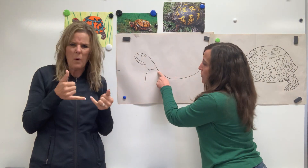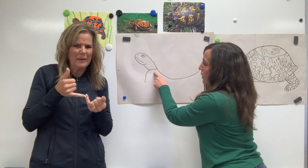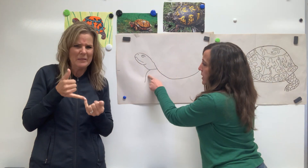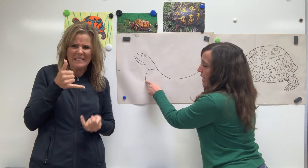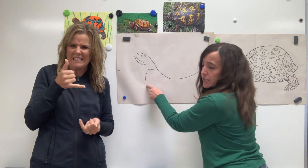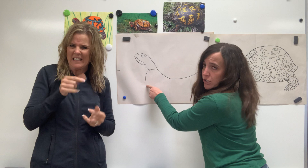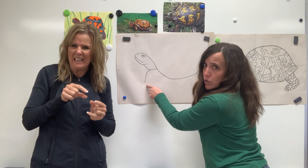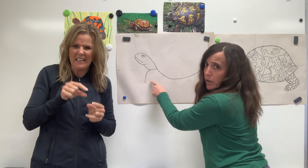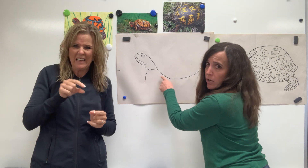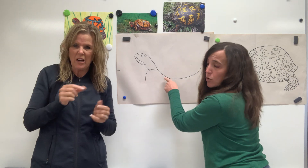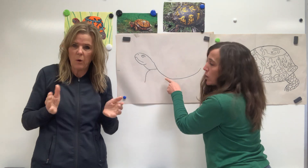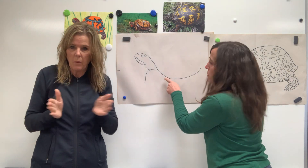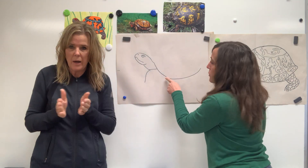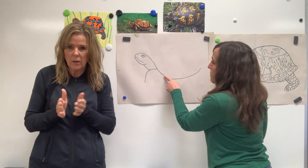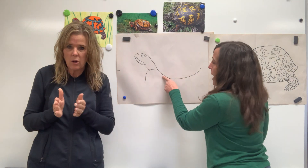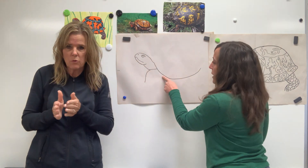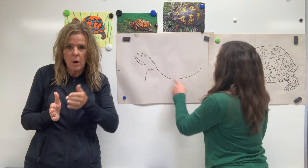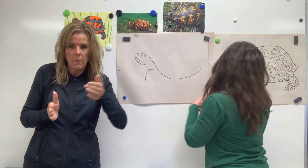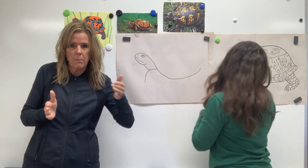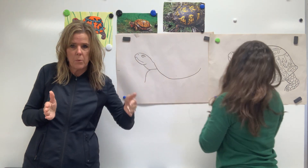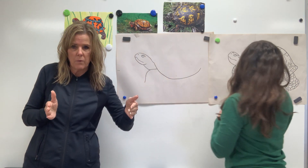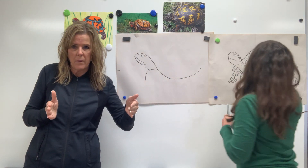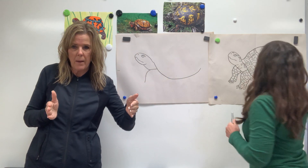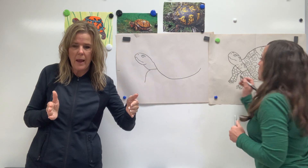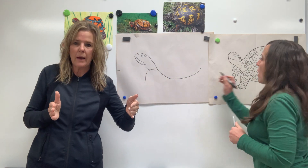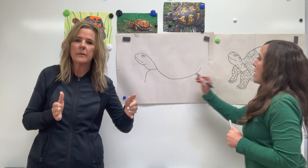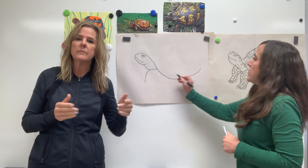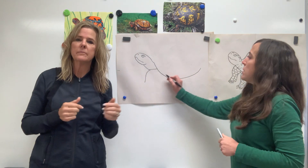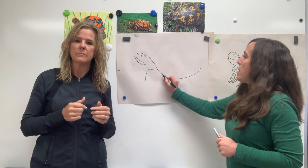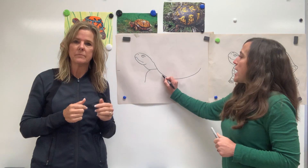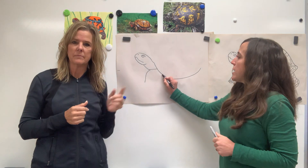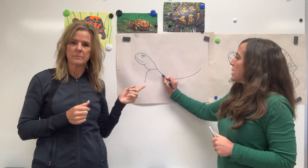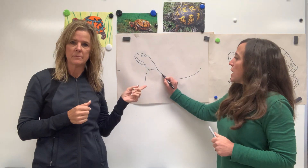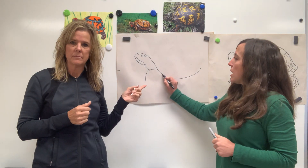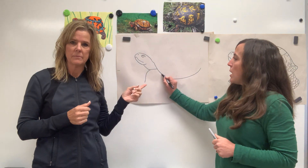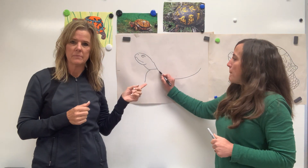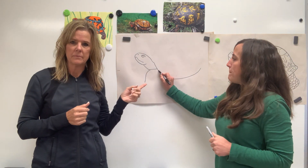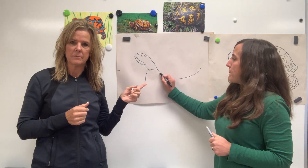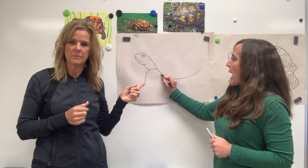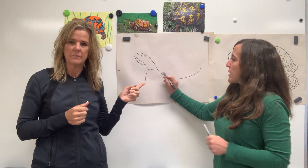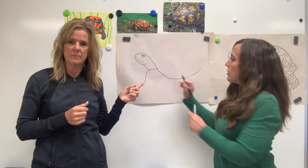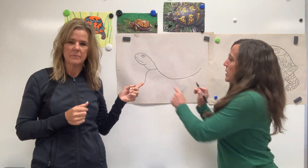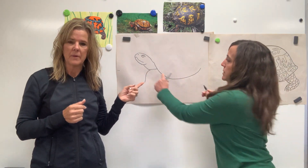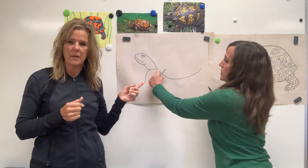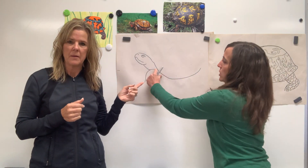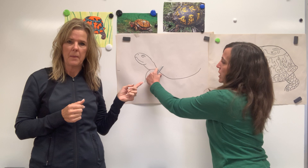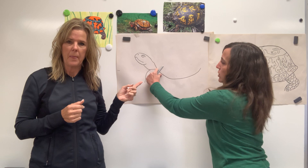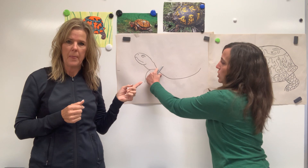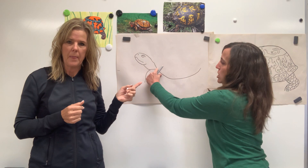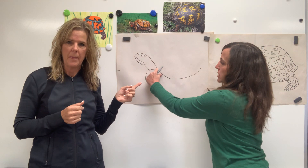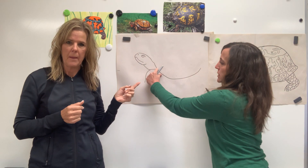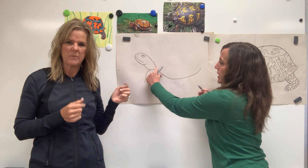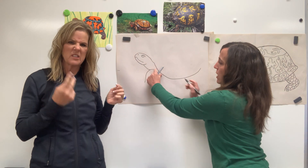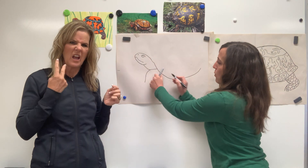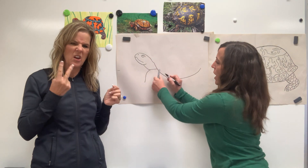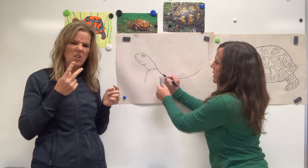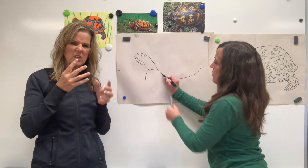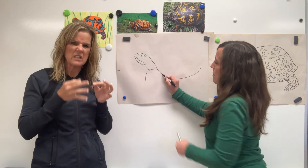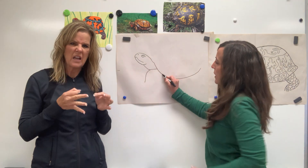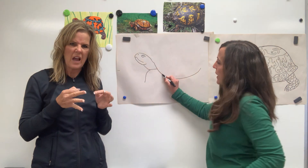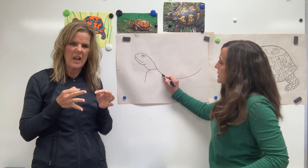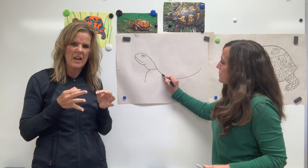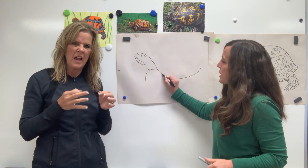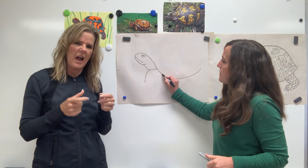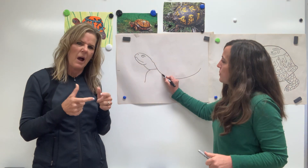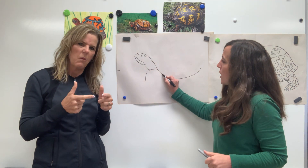don't wanna make it right next to it. You wanna move it back a little ways. So I'm gonna make back a little ways. I'm gonna look, decide how wide